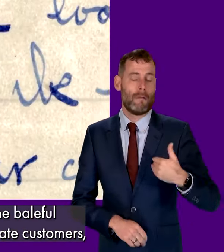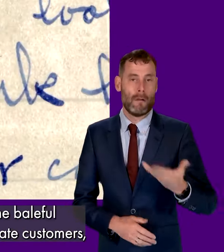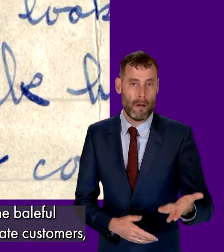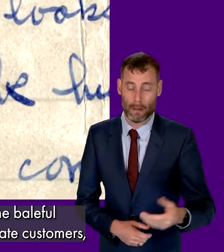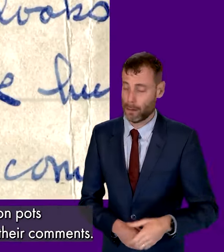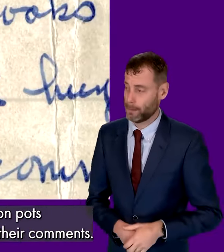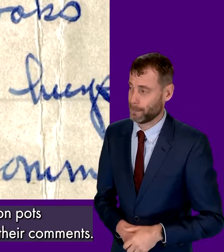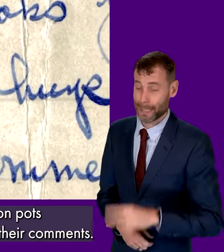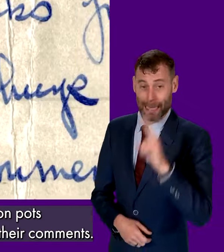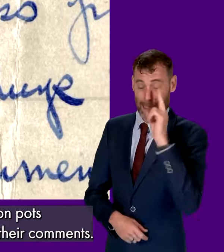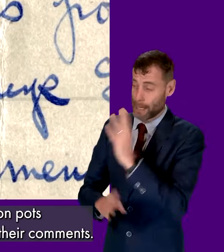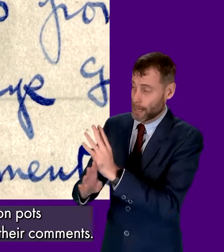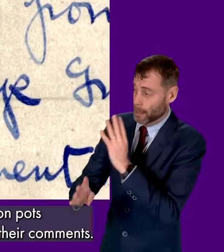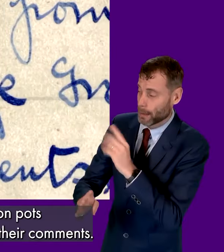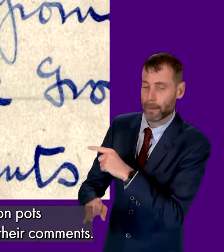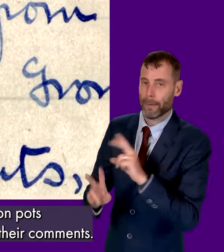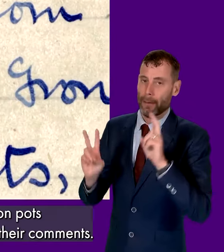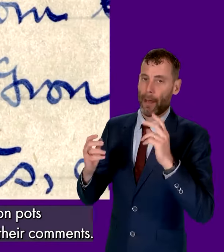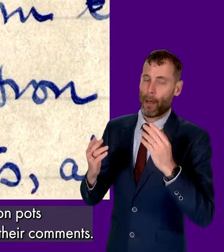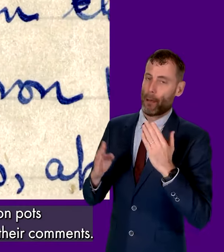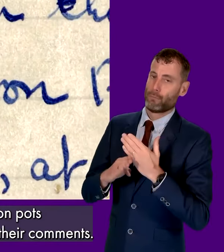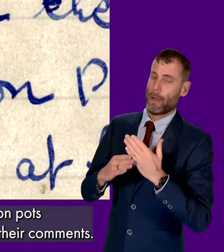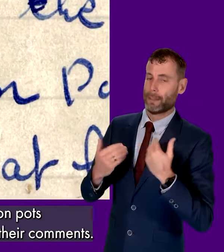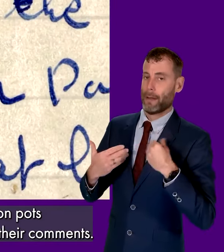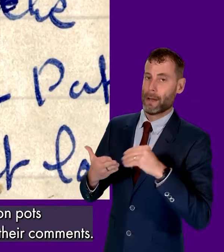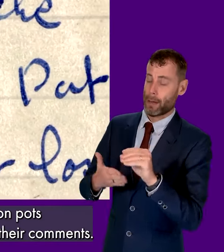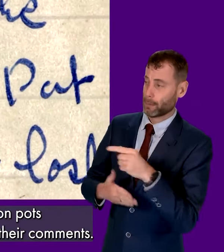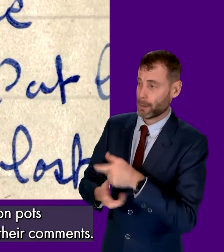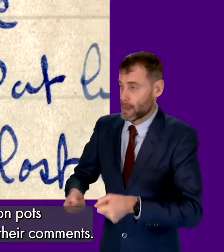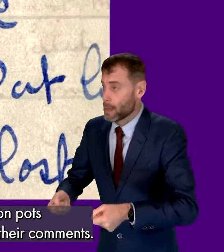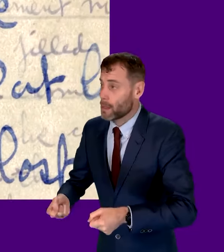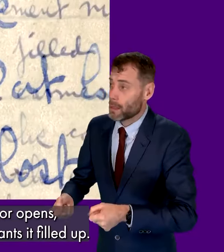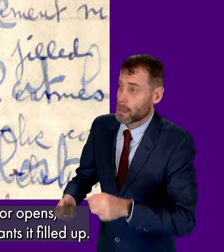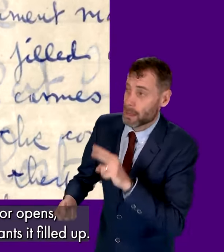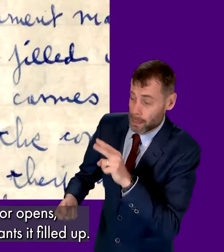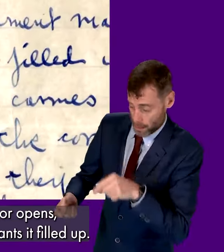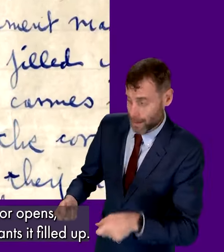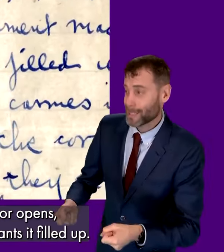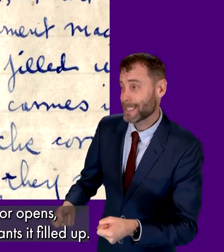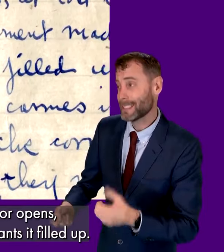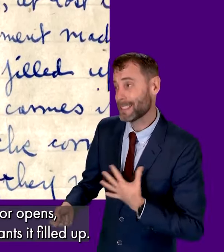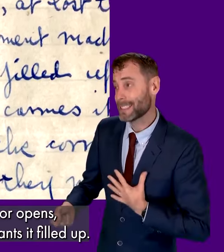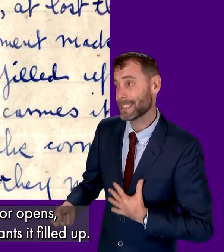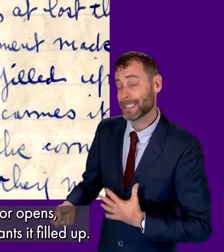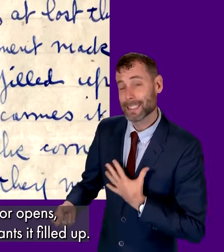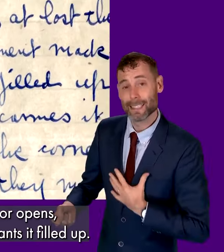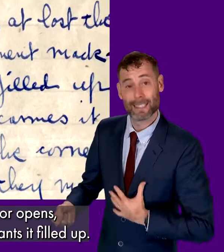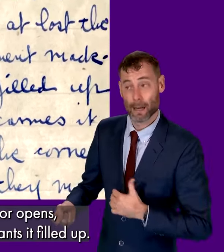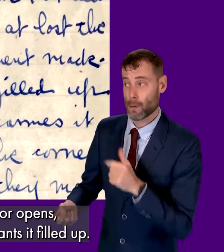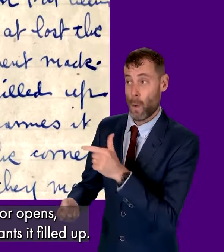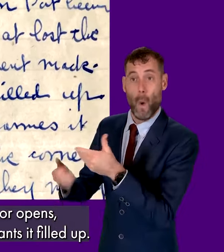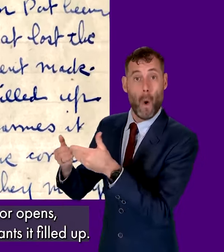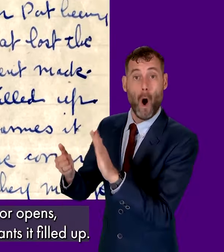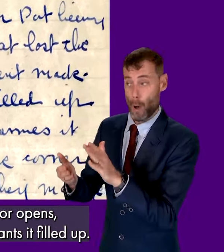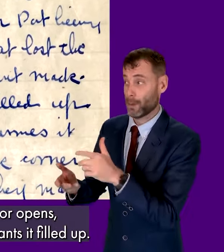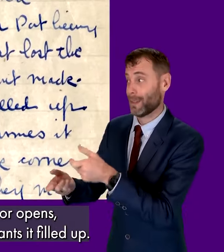private customers, the huge iron pot being the object of their comments. At last, the door opens. She explains